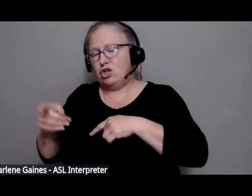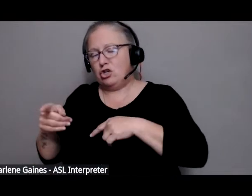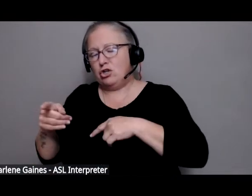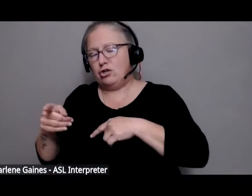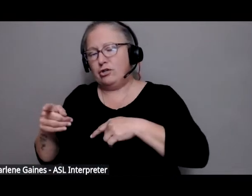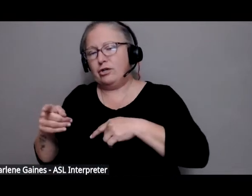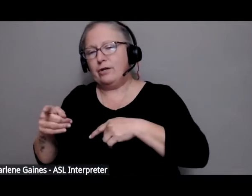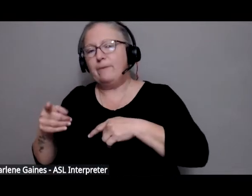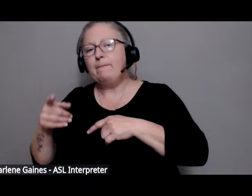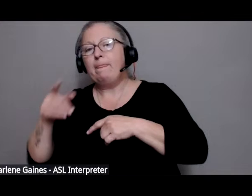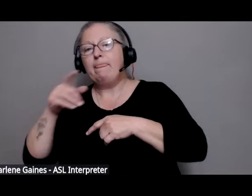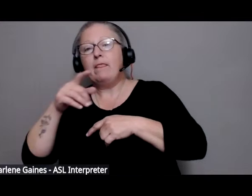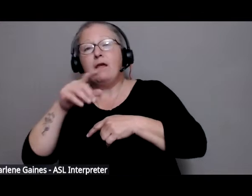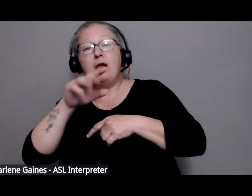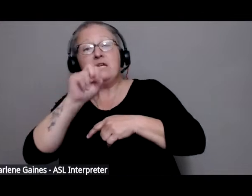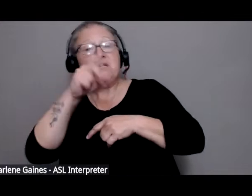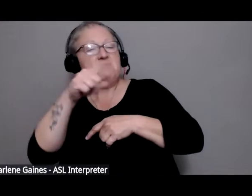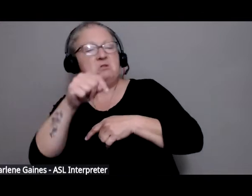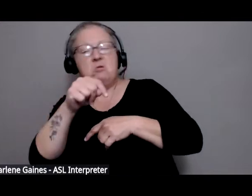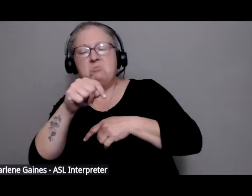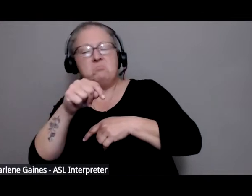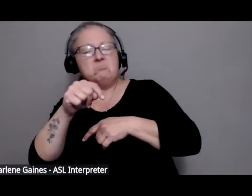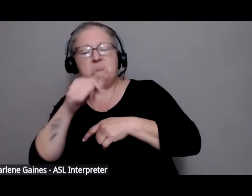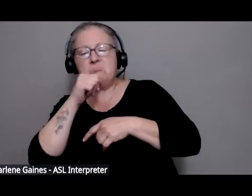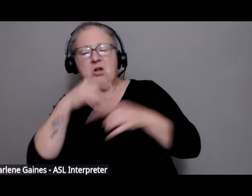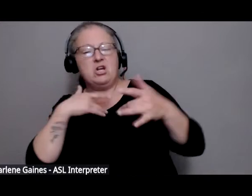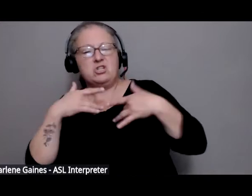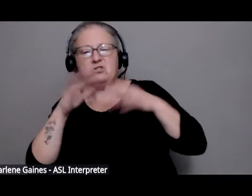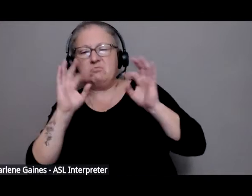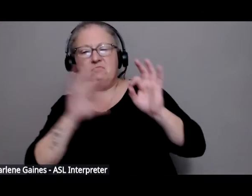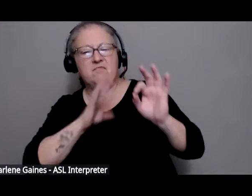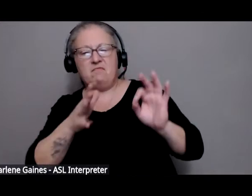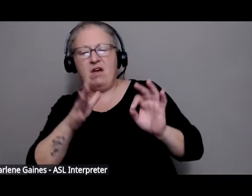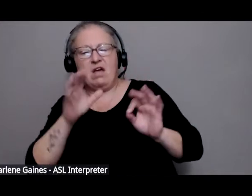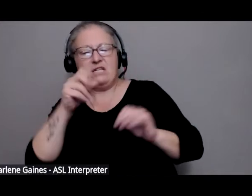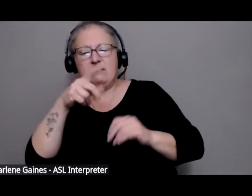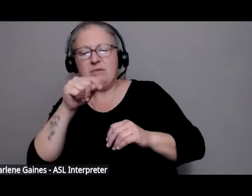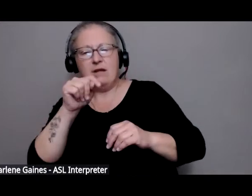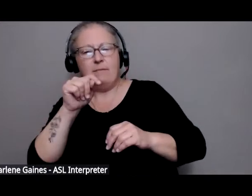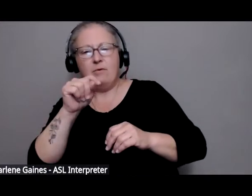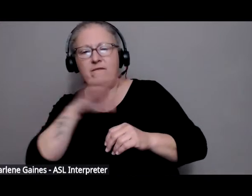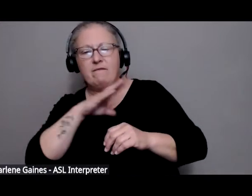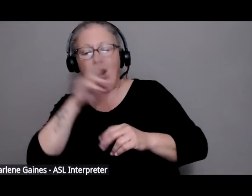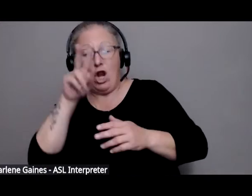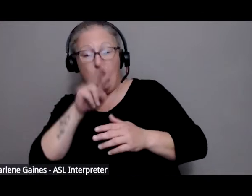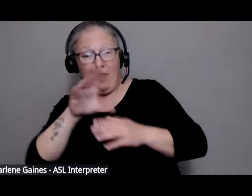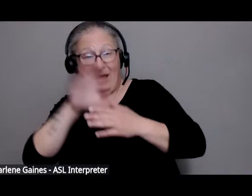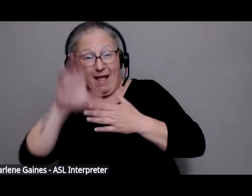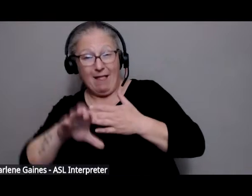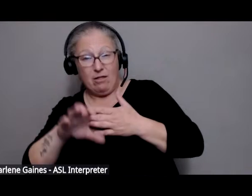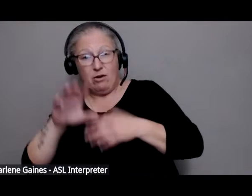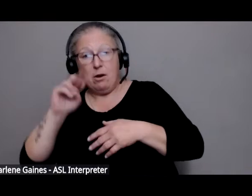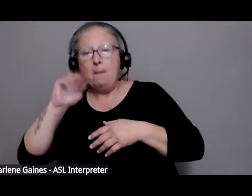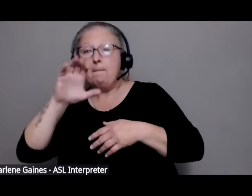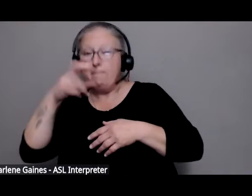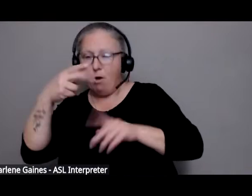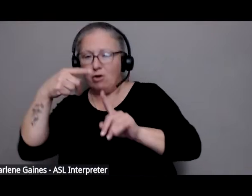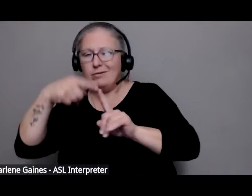year. I'm not concerned about the September one. I think I'll be cool with the September one, but I'm looking at my calendar and March is going to be a